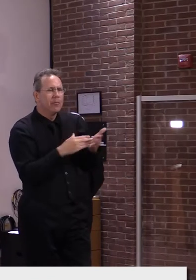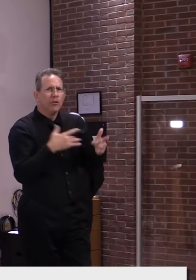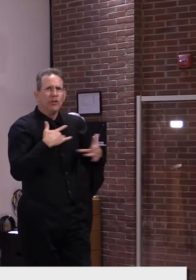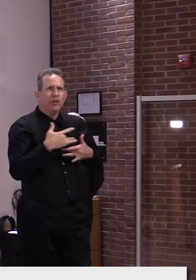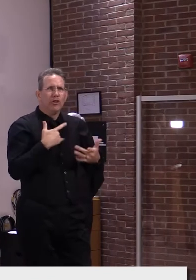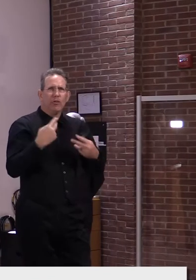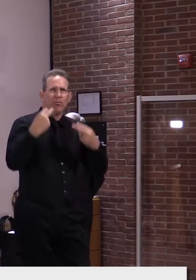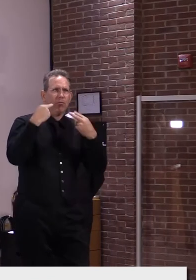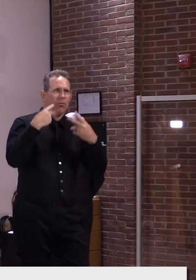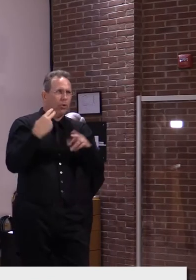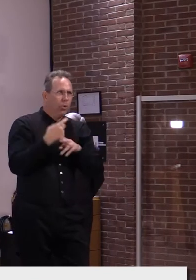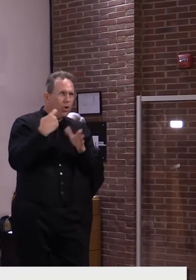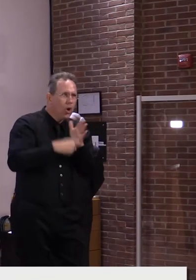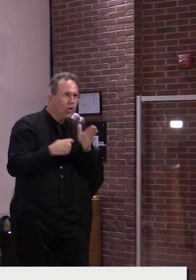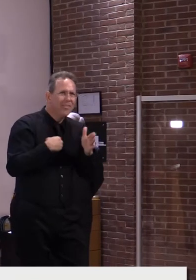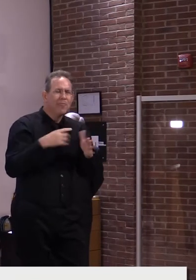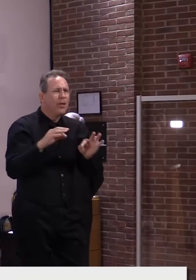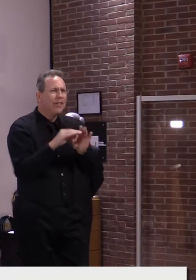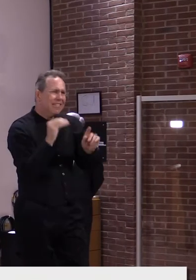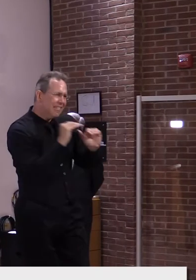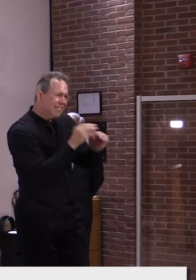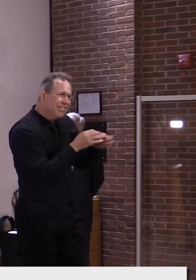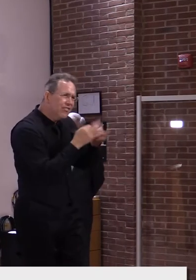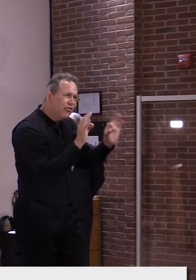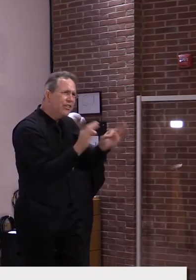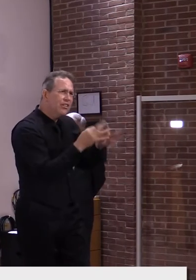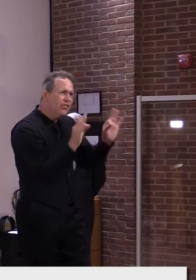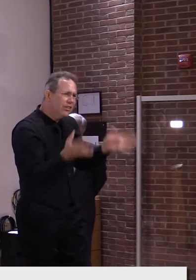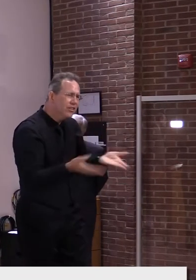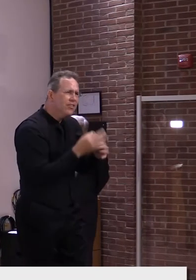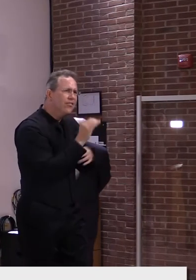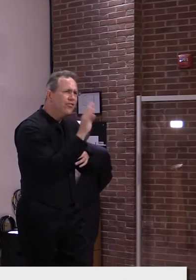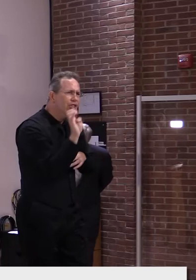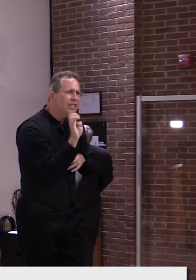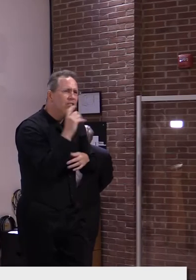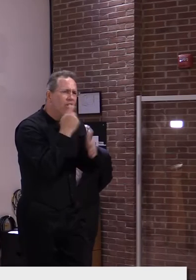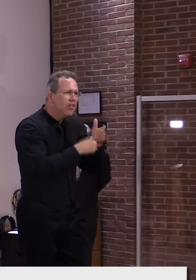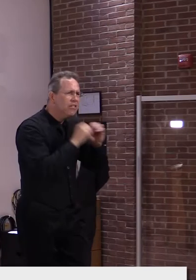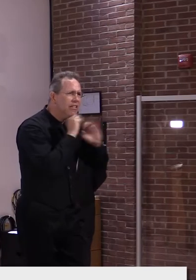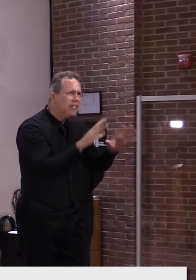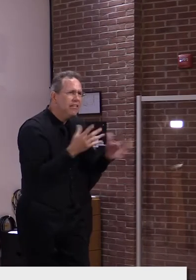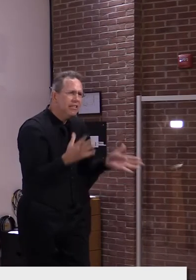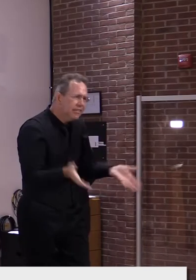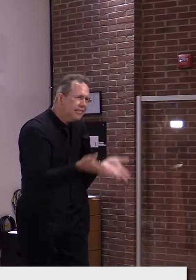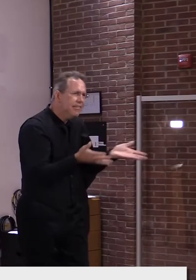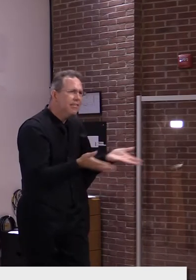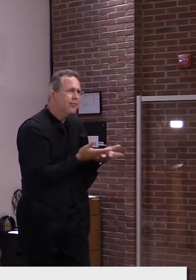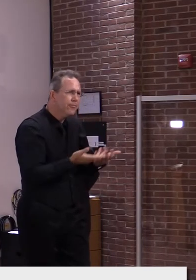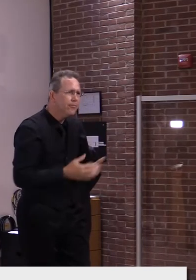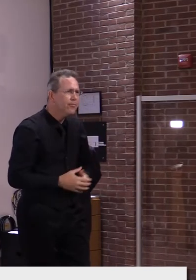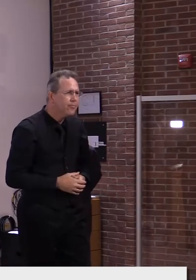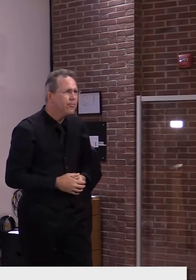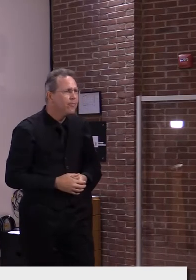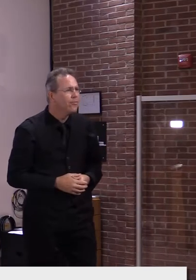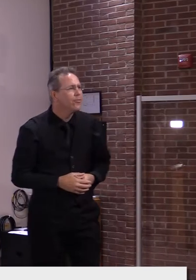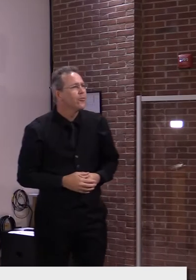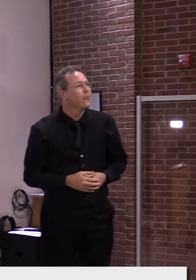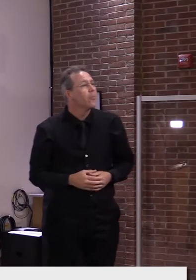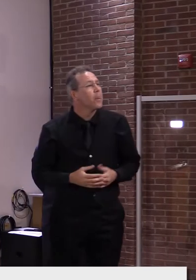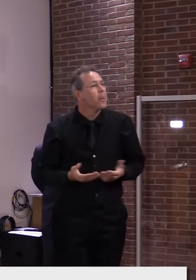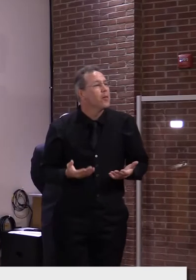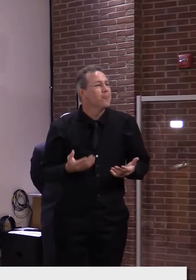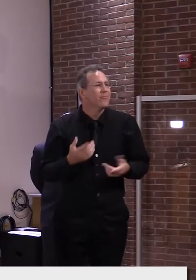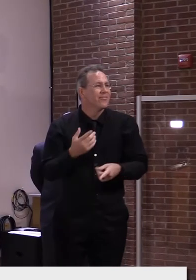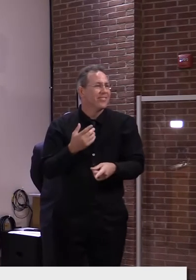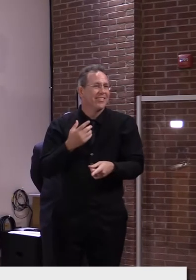where people have been of the opinion that it is not free or they're actually getting charged for